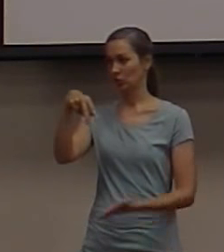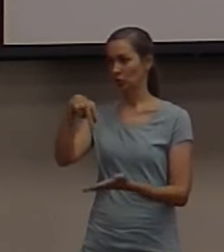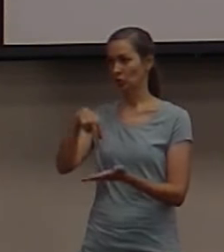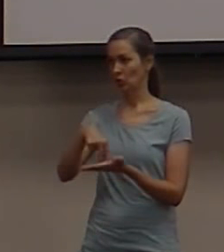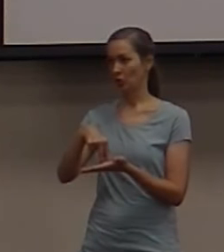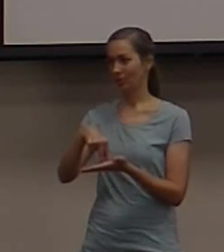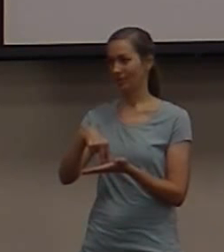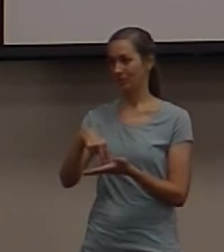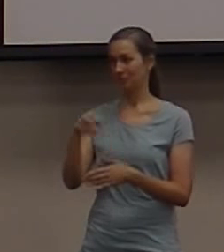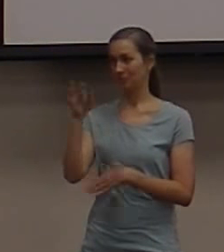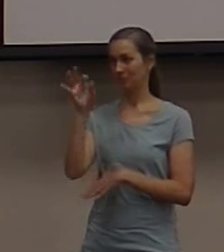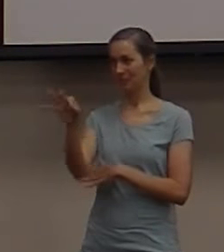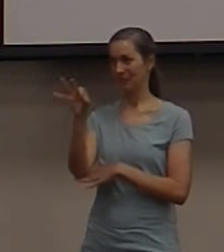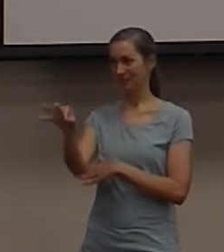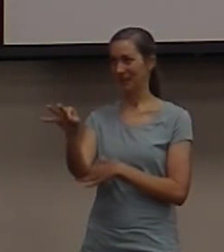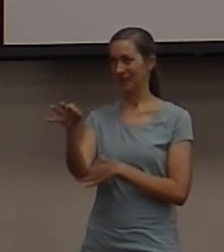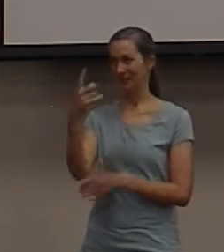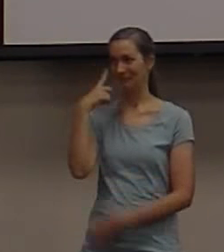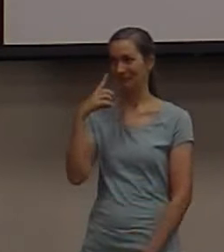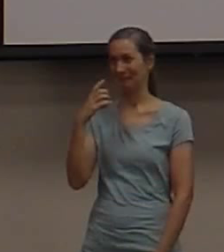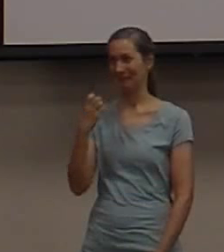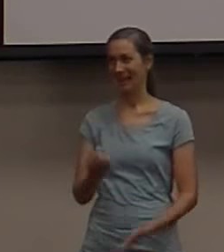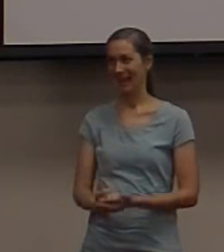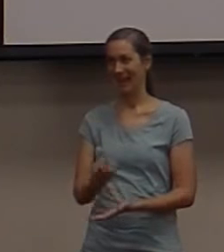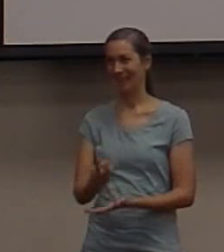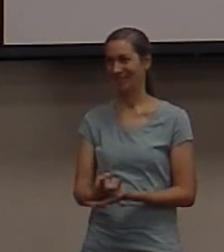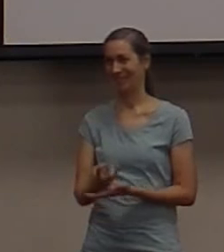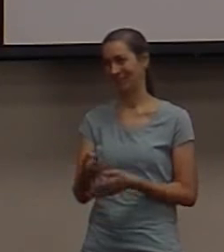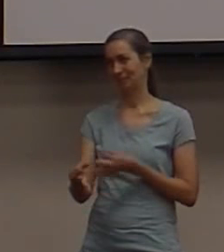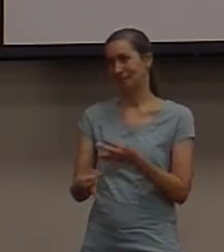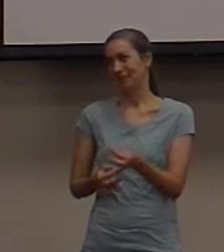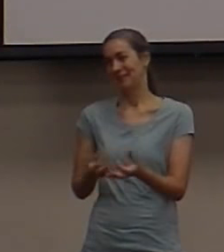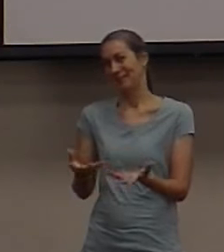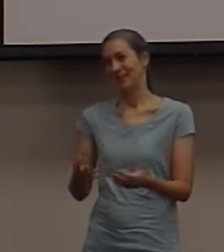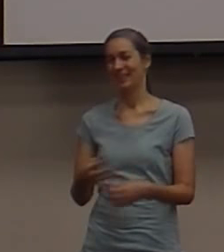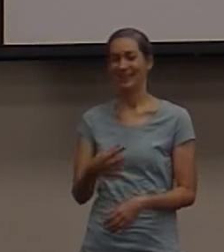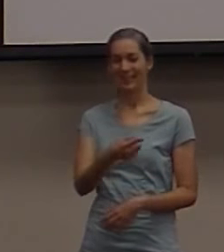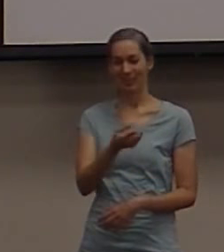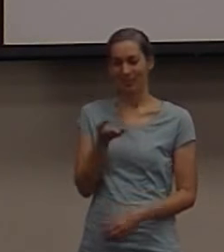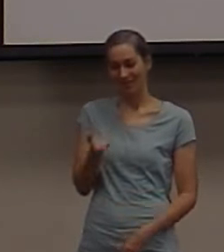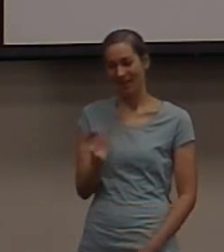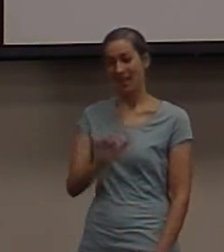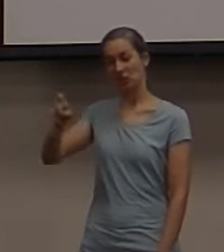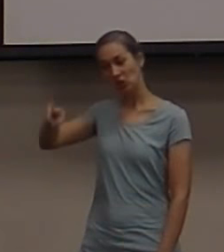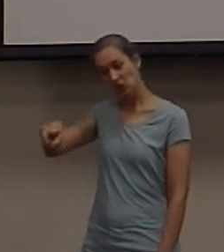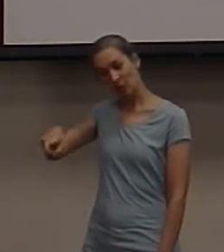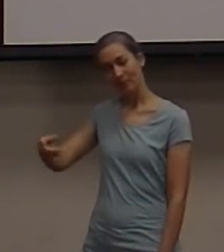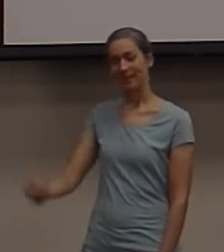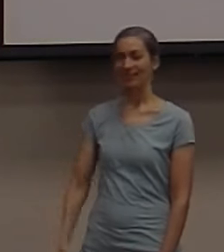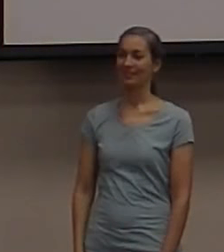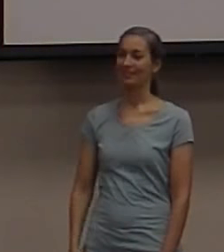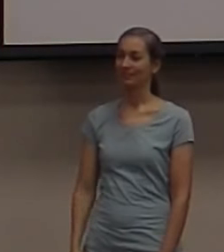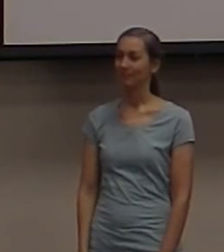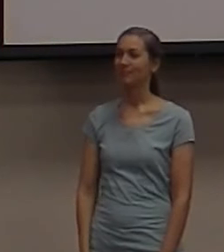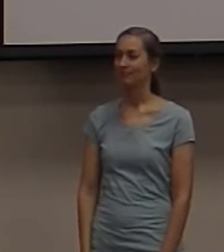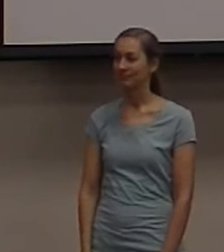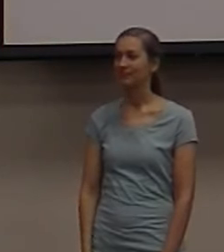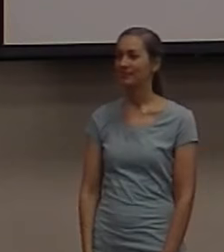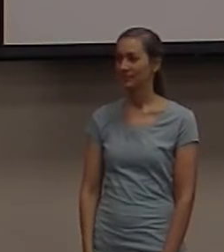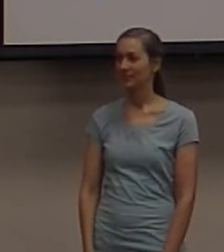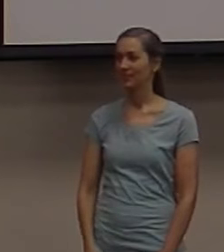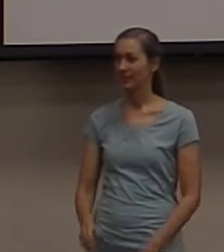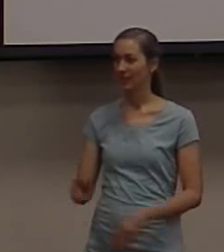Ed. No, he wasn't in the place of Ed. He was there as he should be and could be, and used